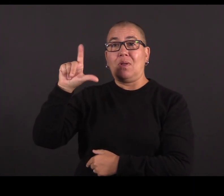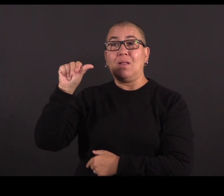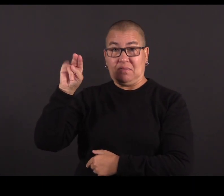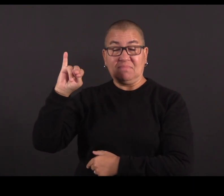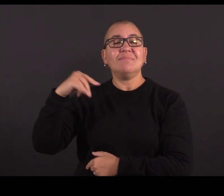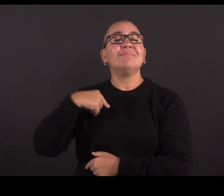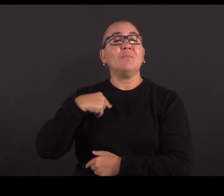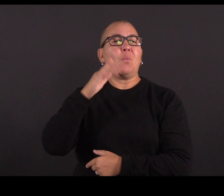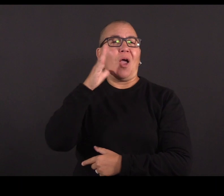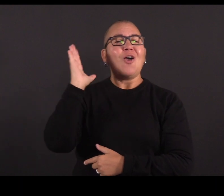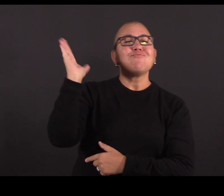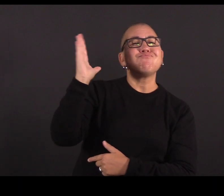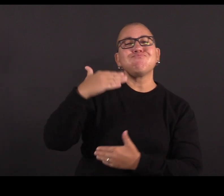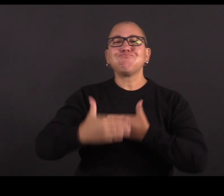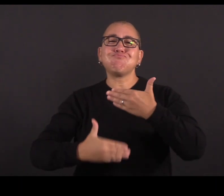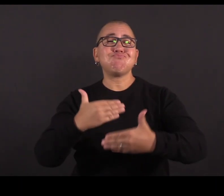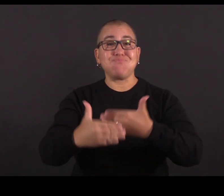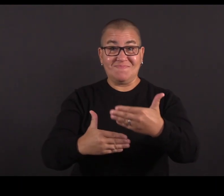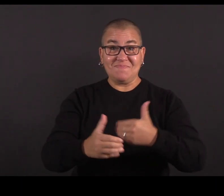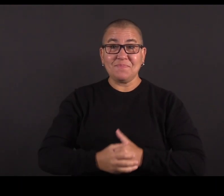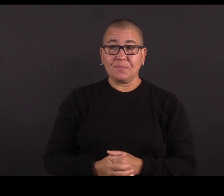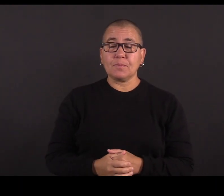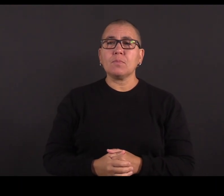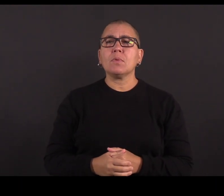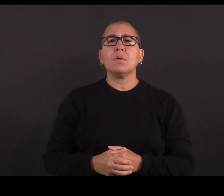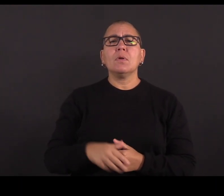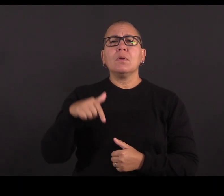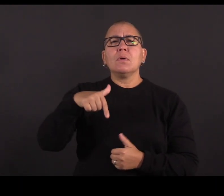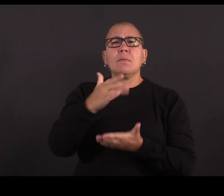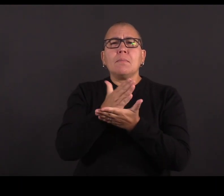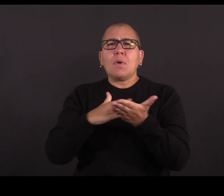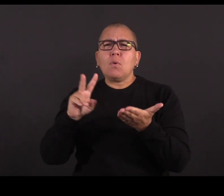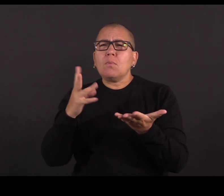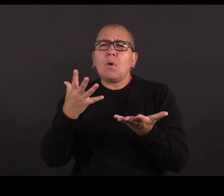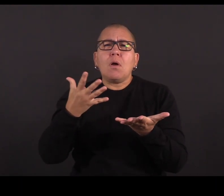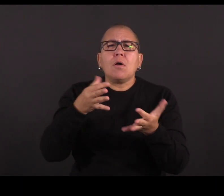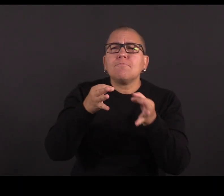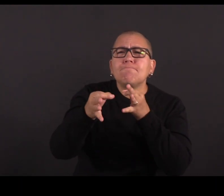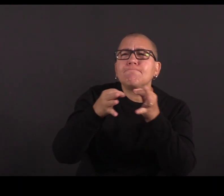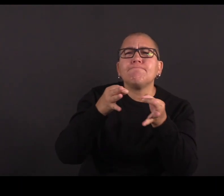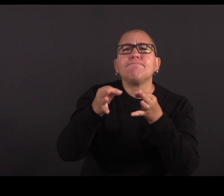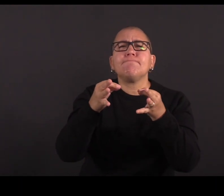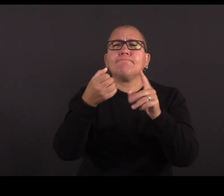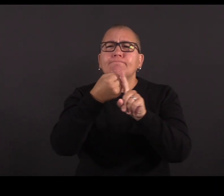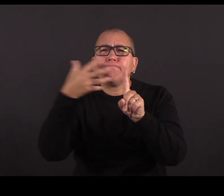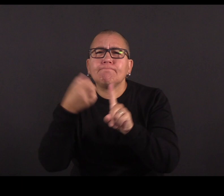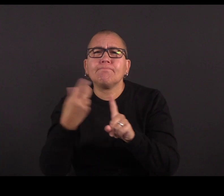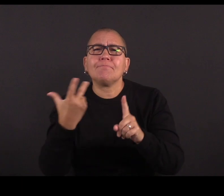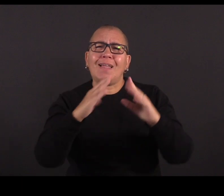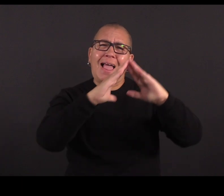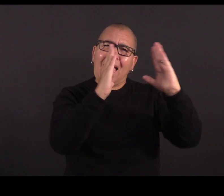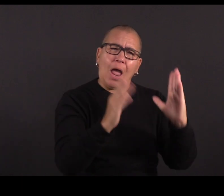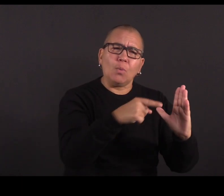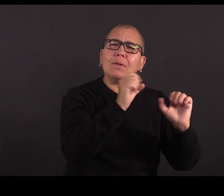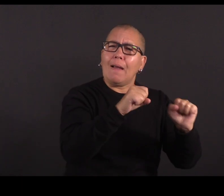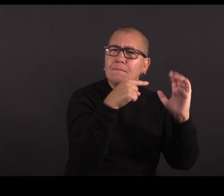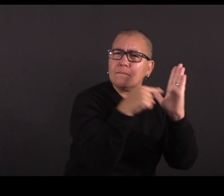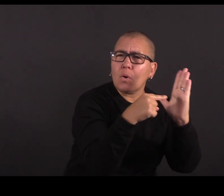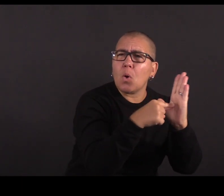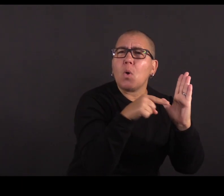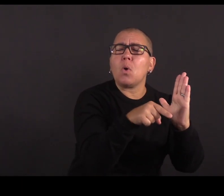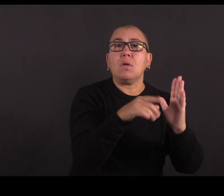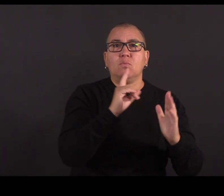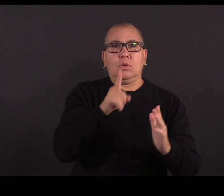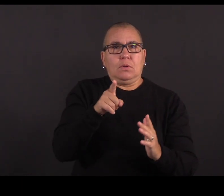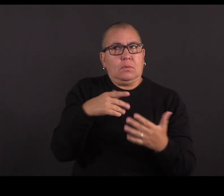In this session, I will talk about types of affordable housing. This session will be of particular interest